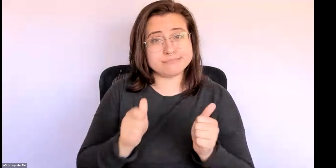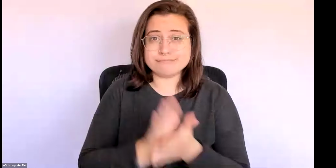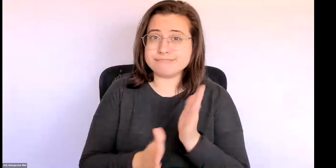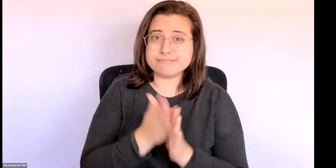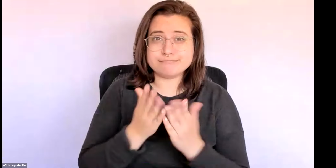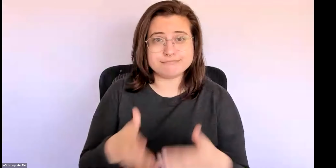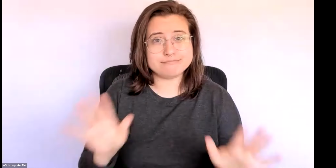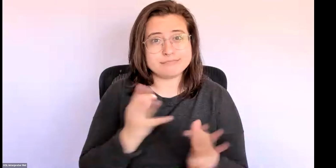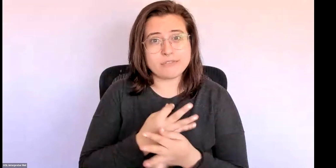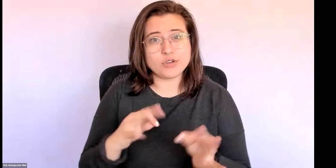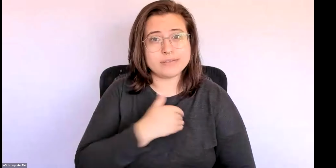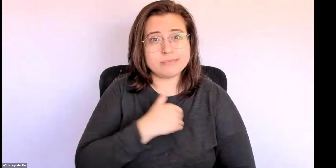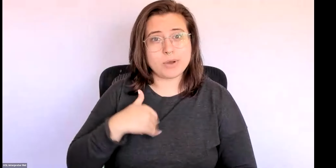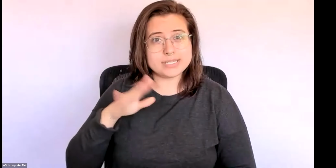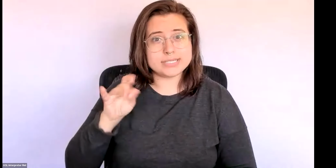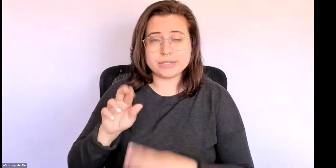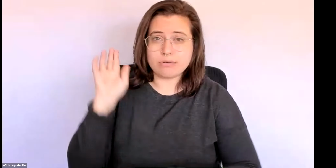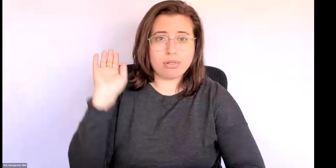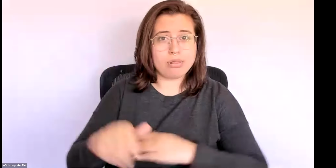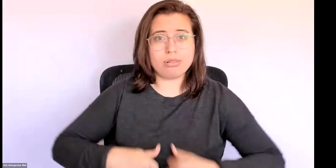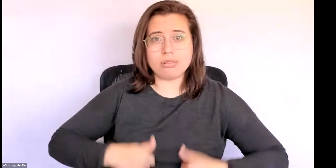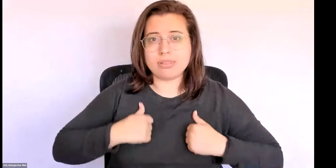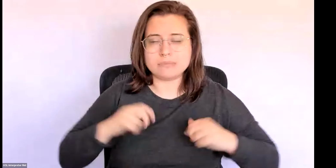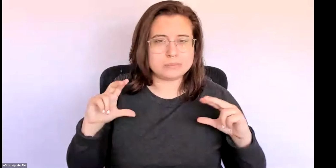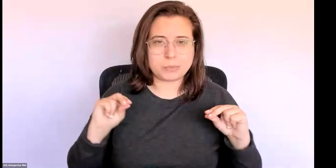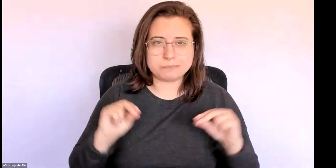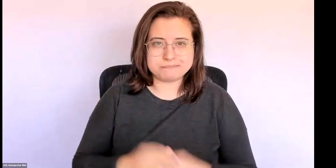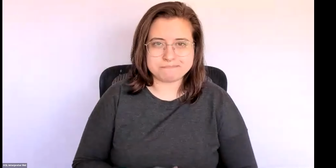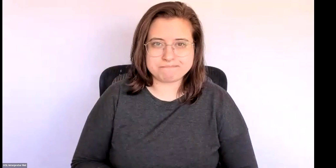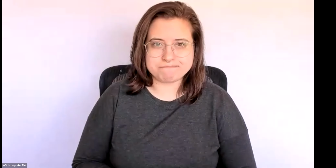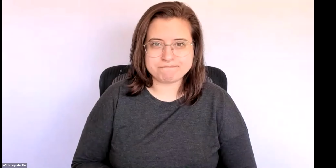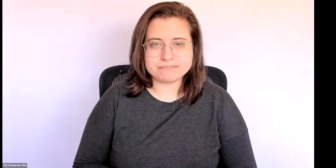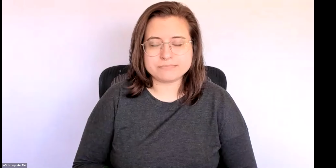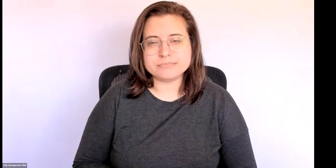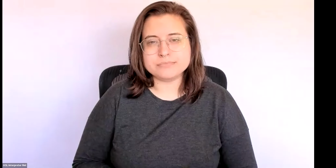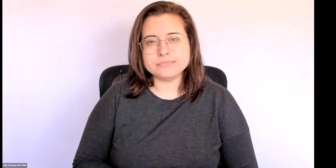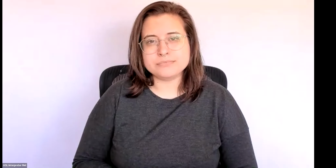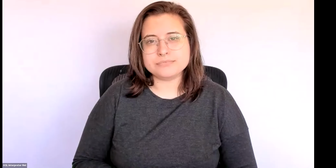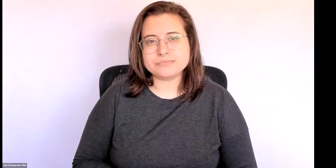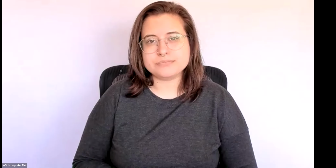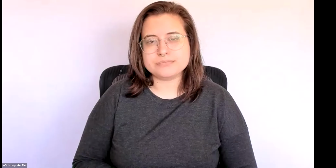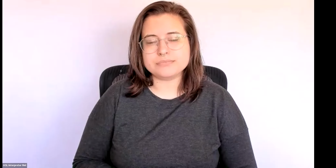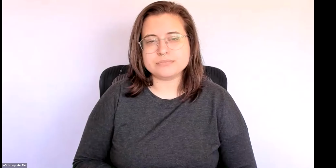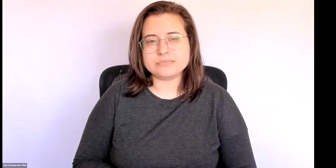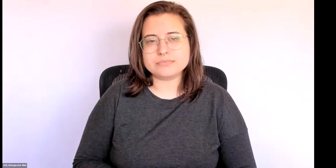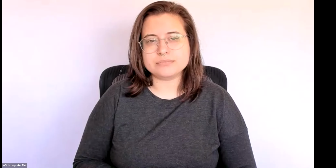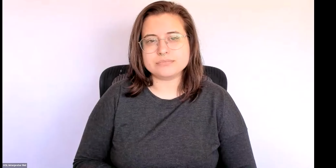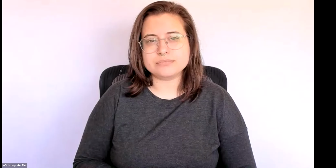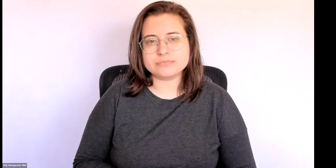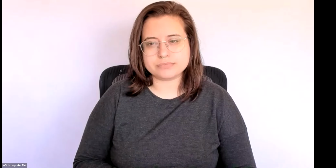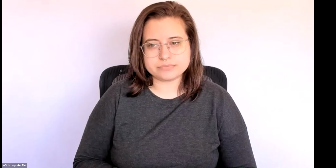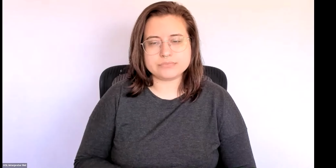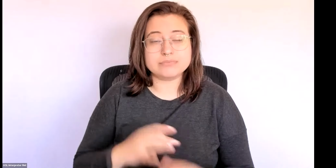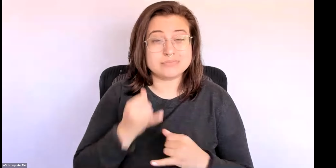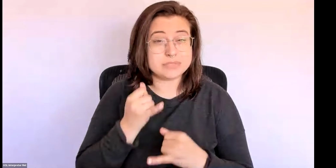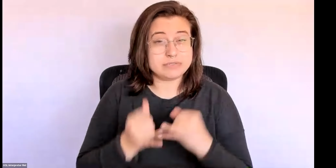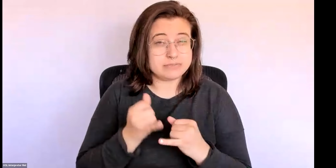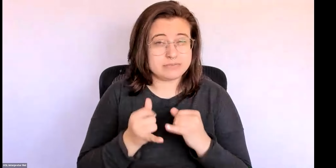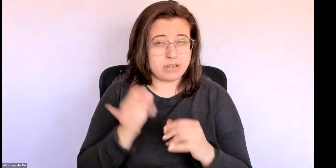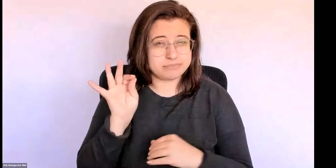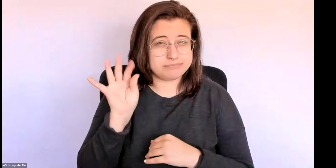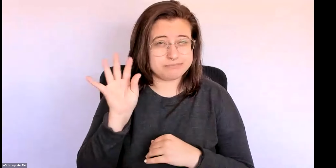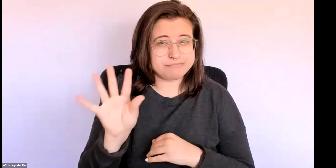freedom from breast cancer. The final thought I want to leave you with is